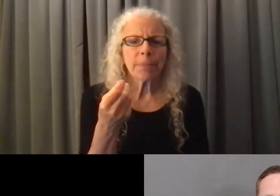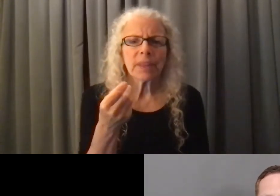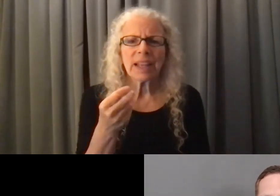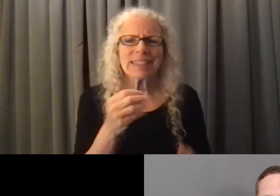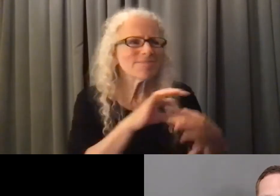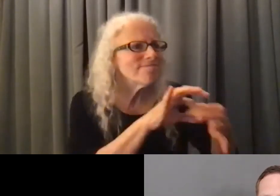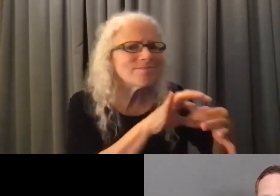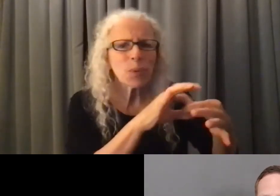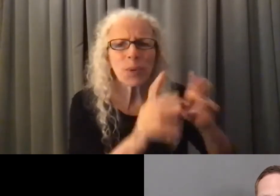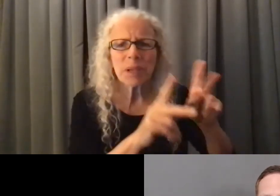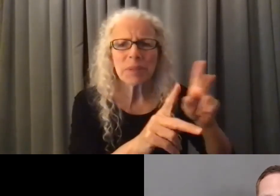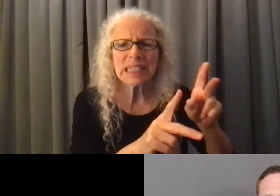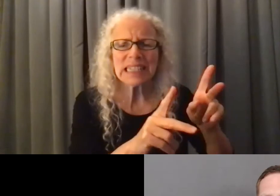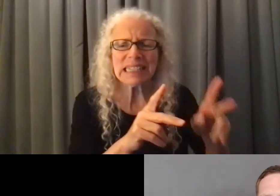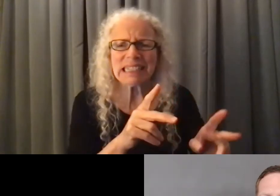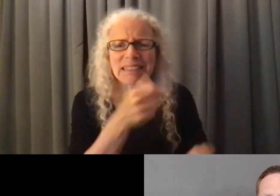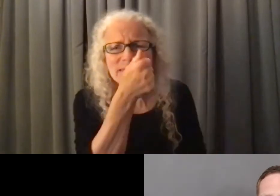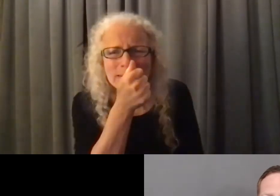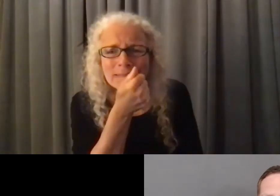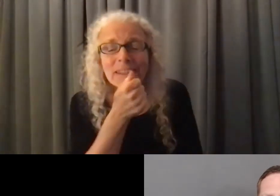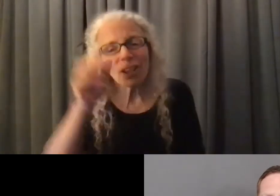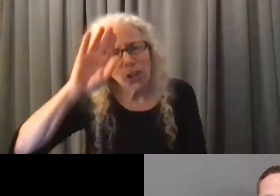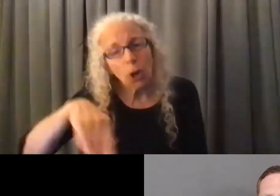connection-wise, although we made Zoom work really well.